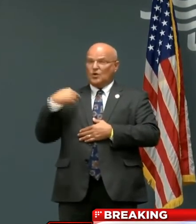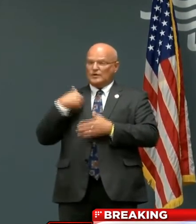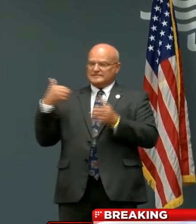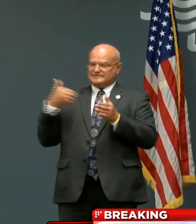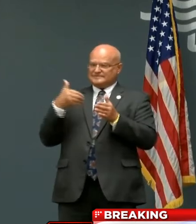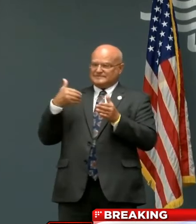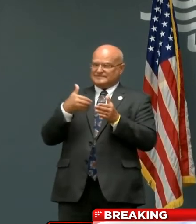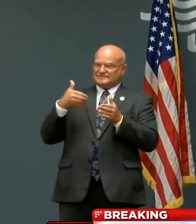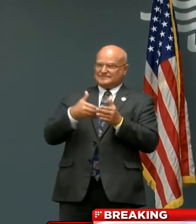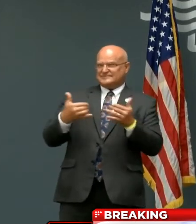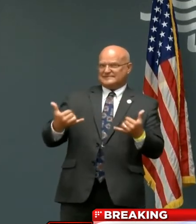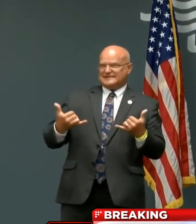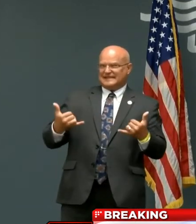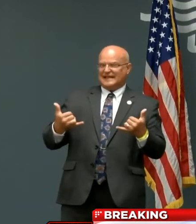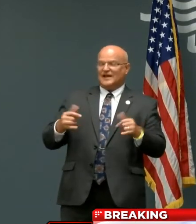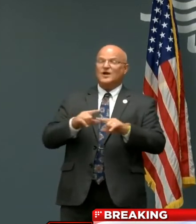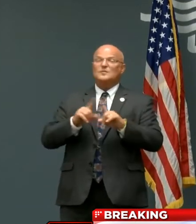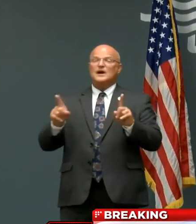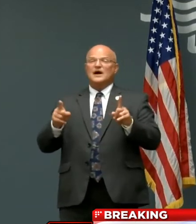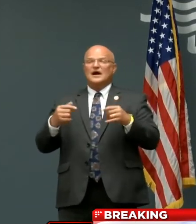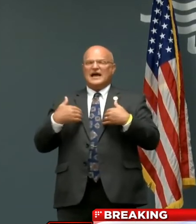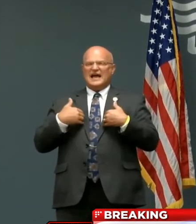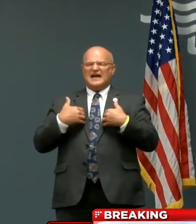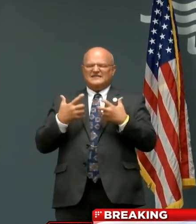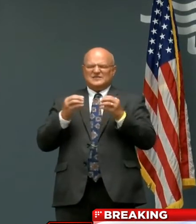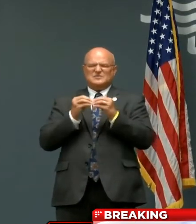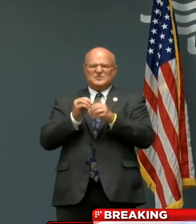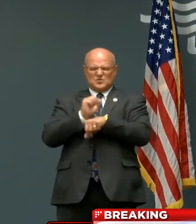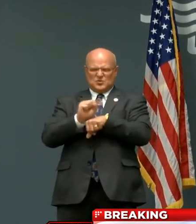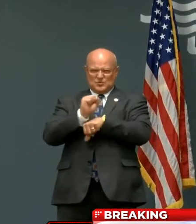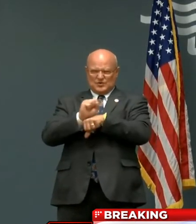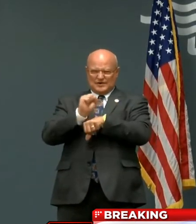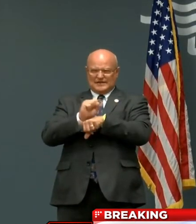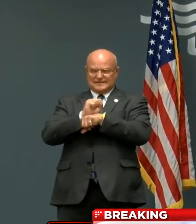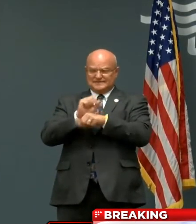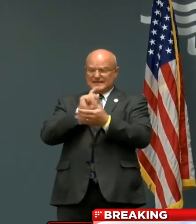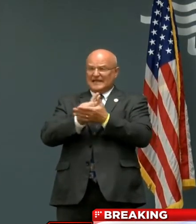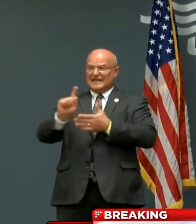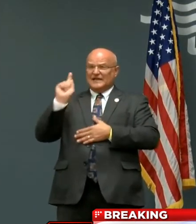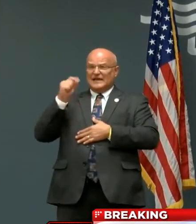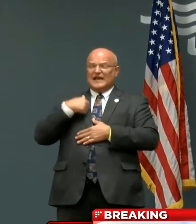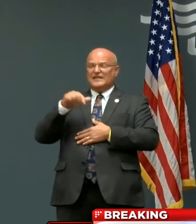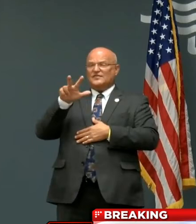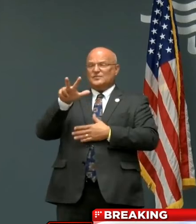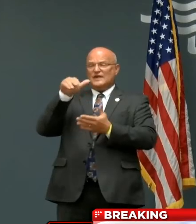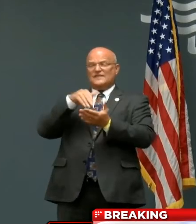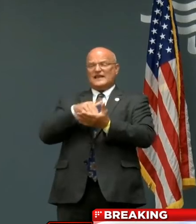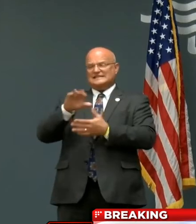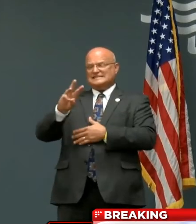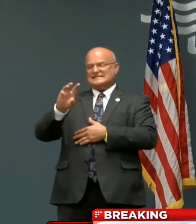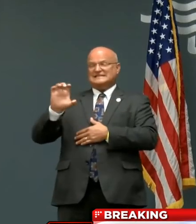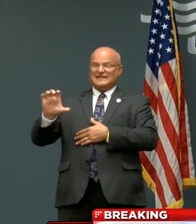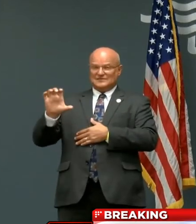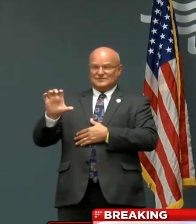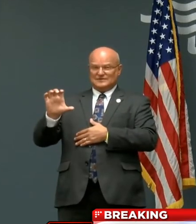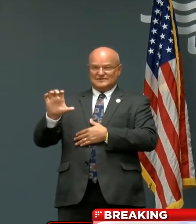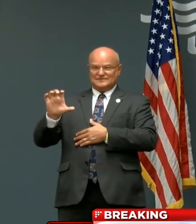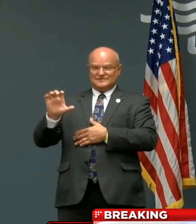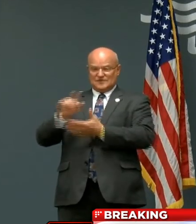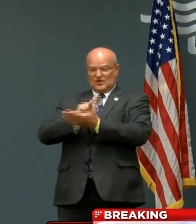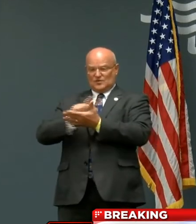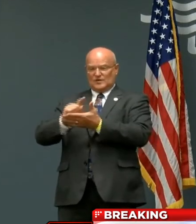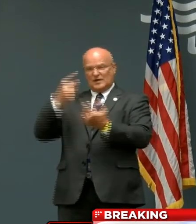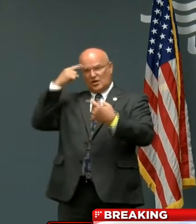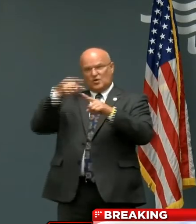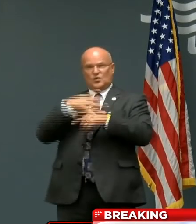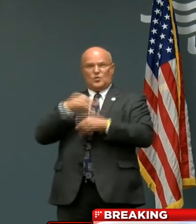close to getting there, but we've got a little bit more work to do. Last week we had 3,600 cases according to the